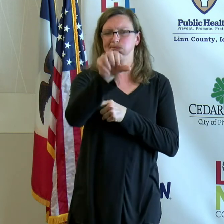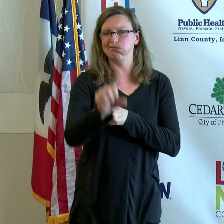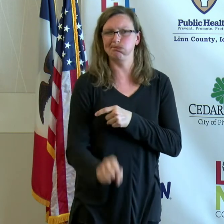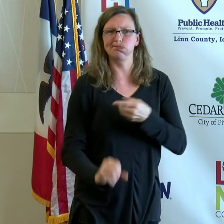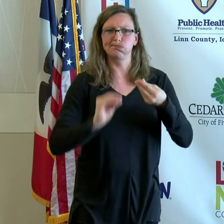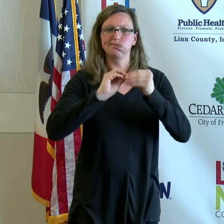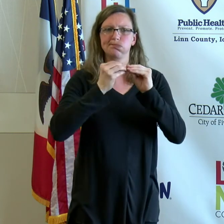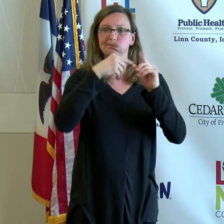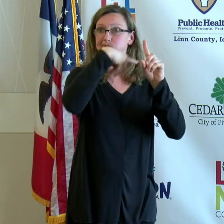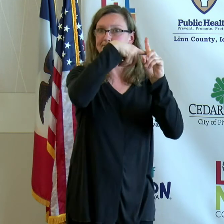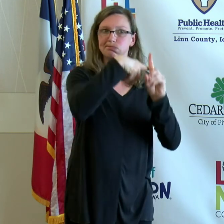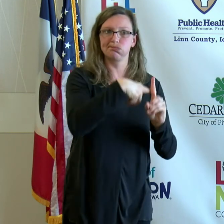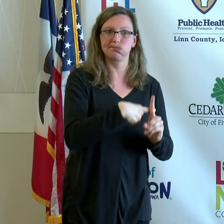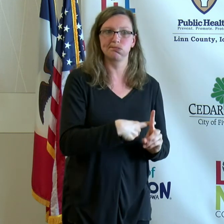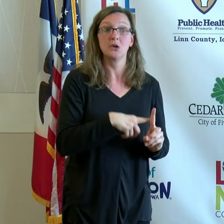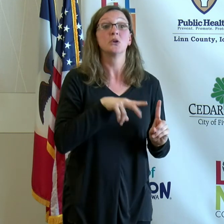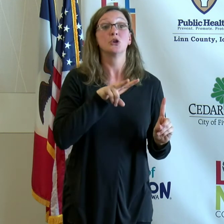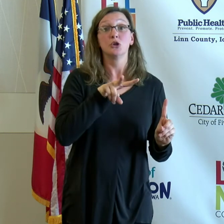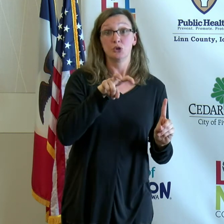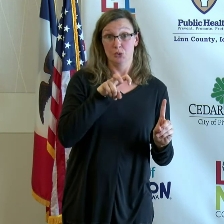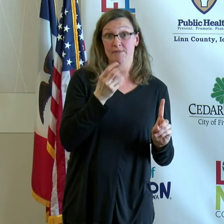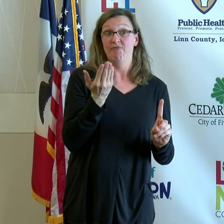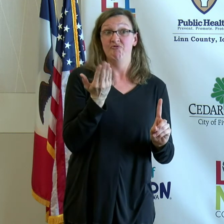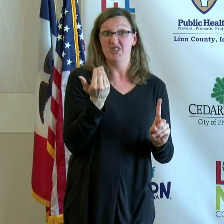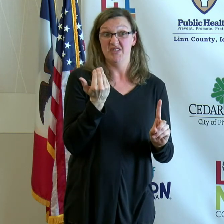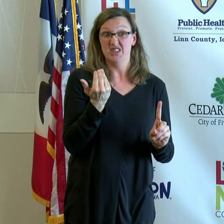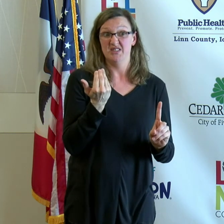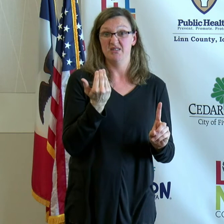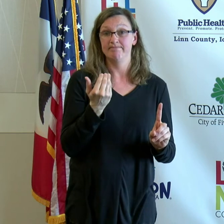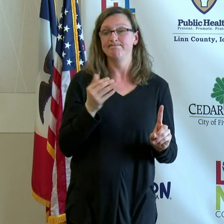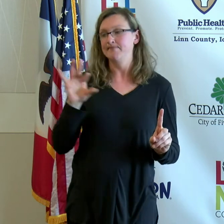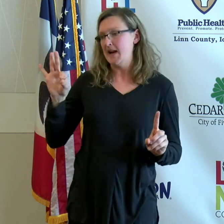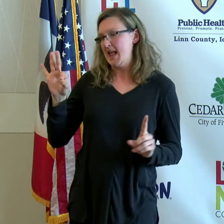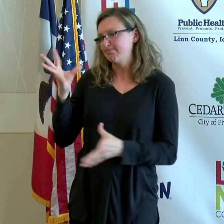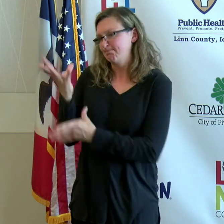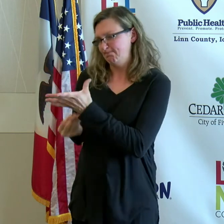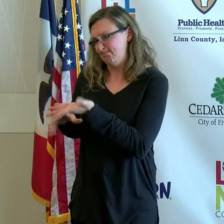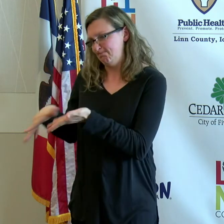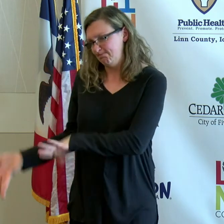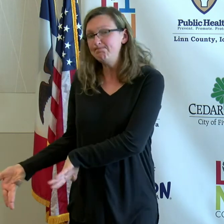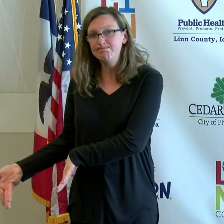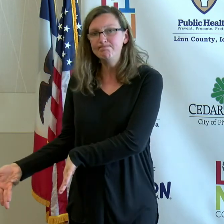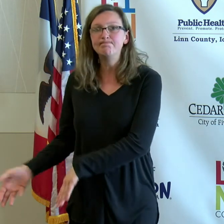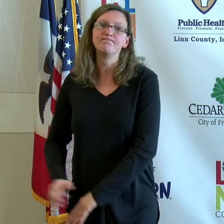215 cases and 9 deaths. As a reminder, please practice social distancing, stay